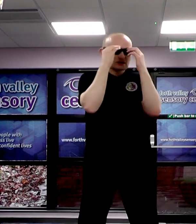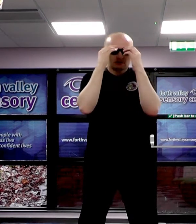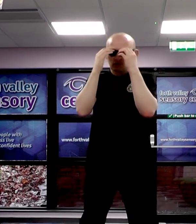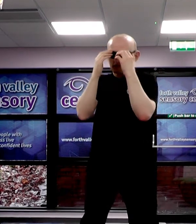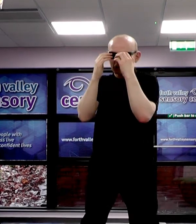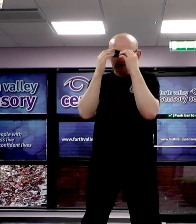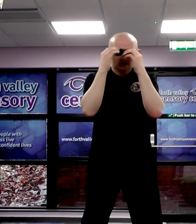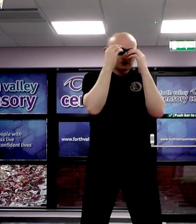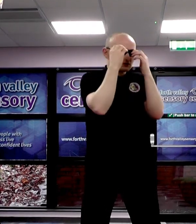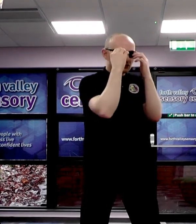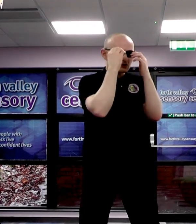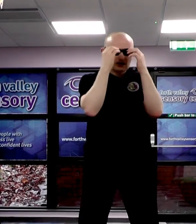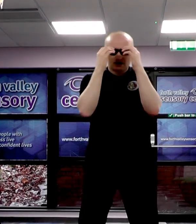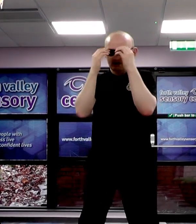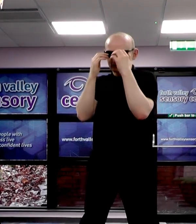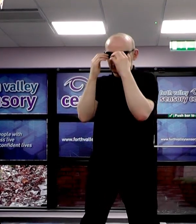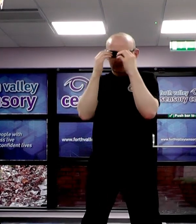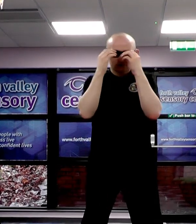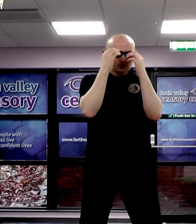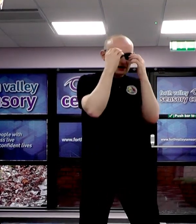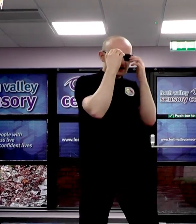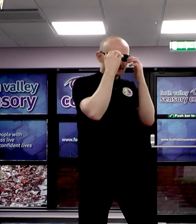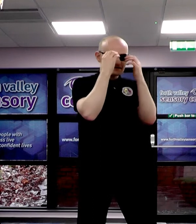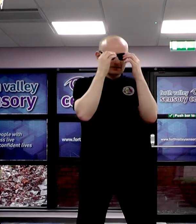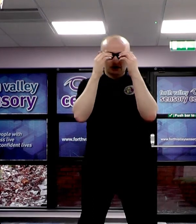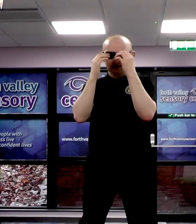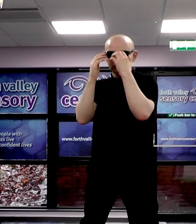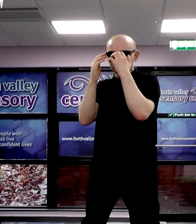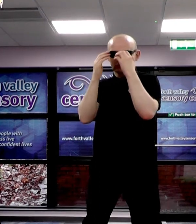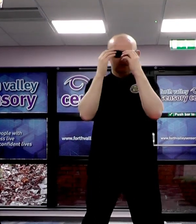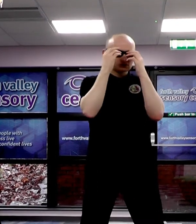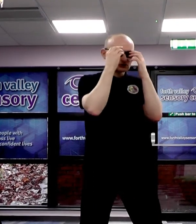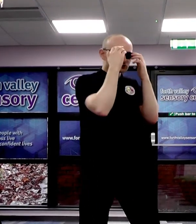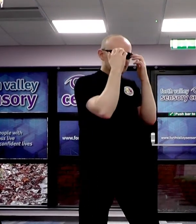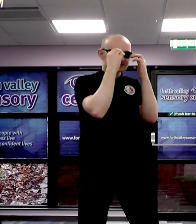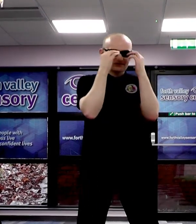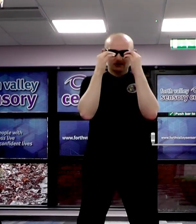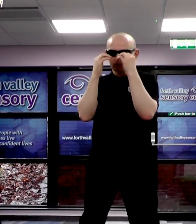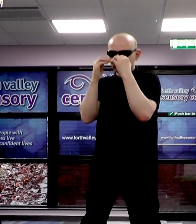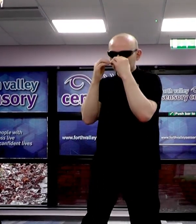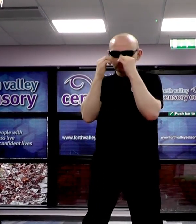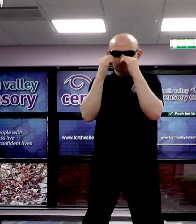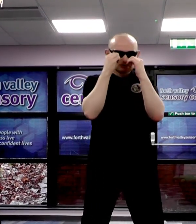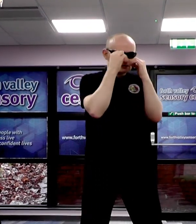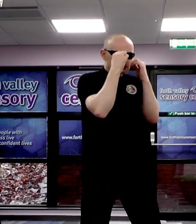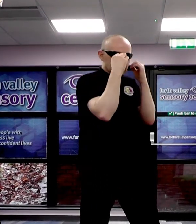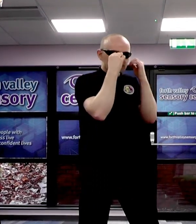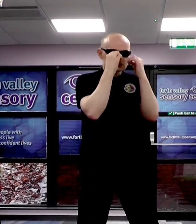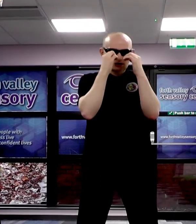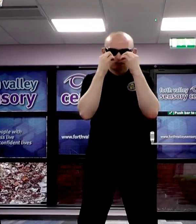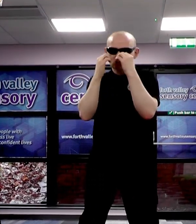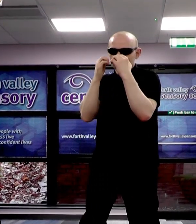We're not blocking or hitting or doing anything at all. We're just transferring the weight, keeping ourselves